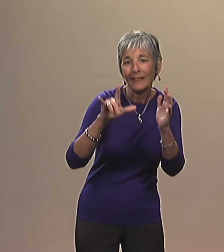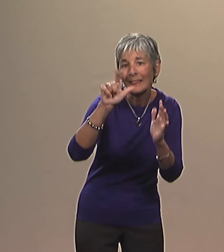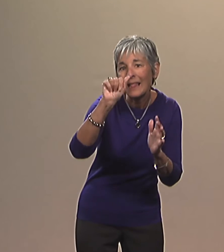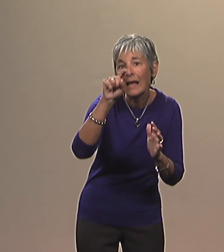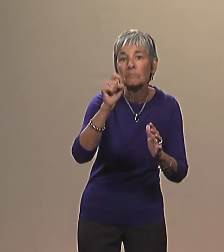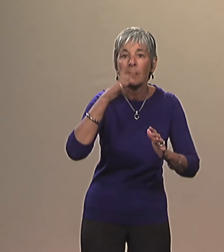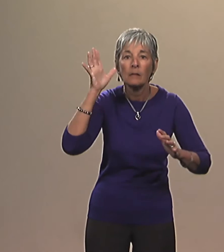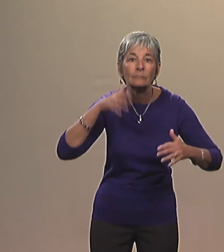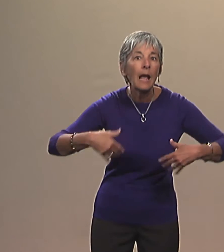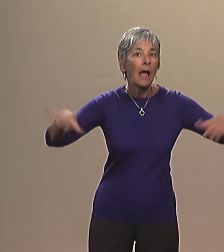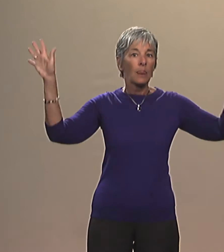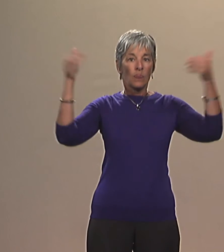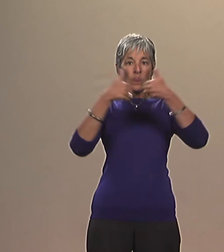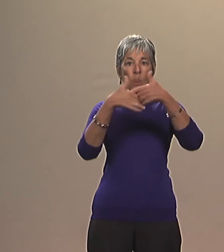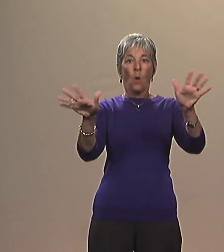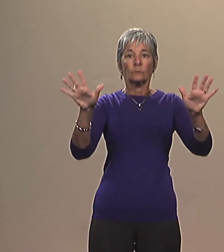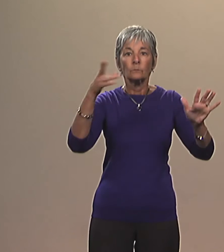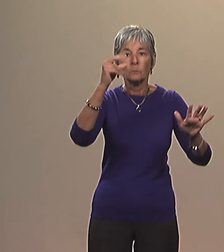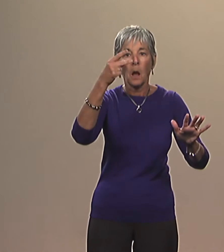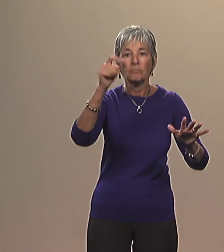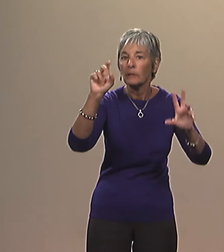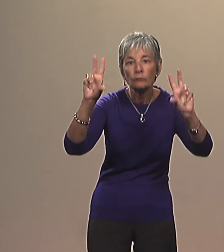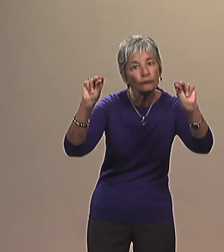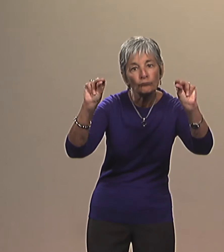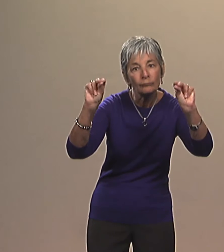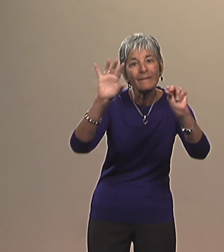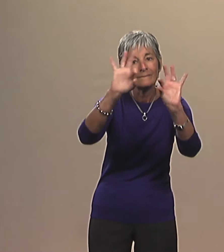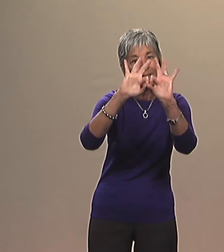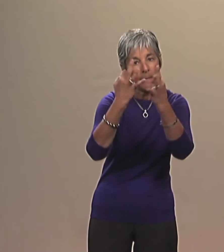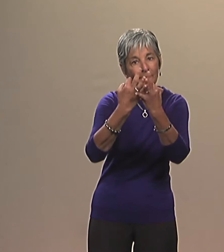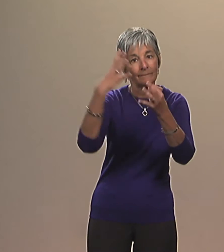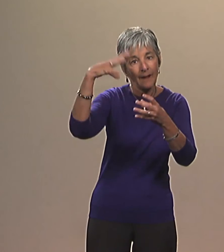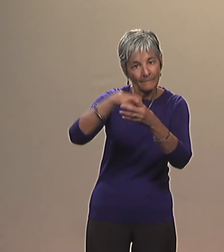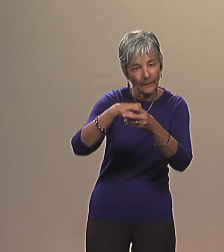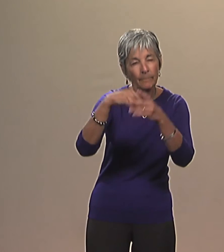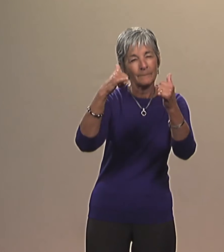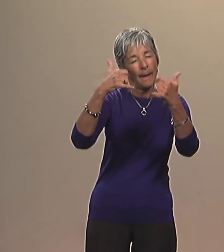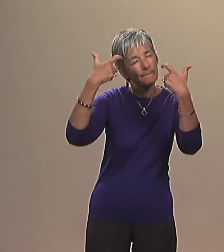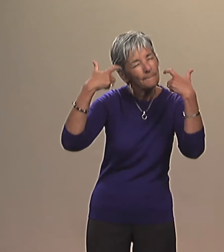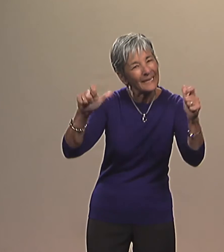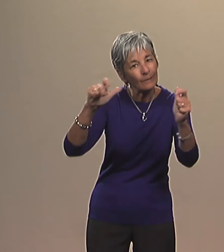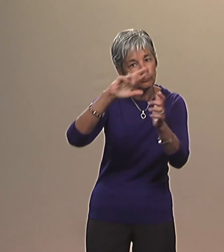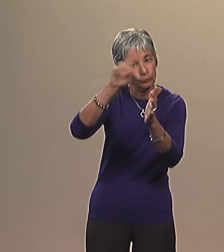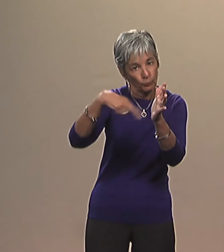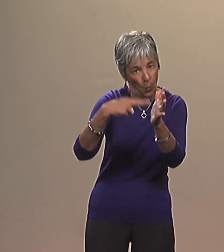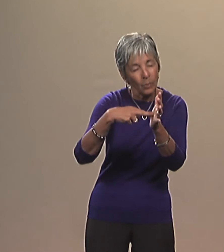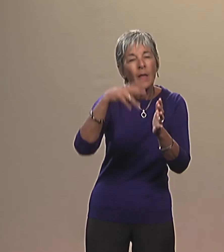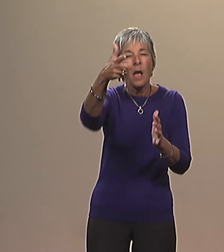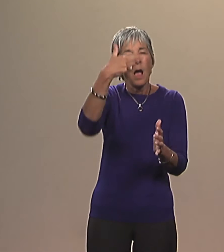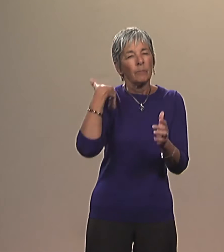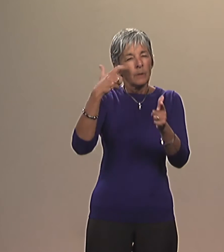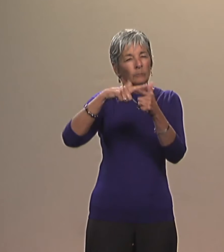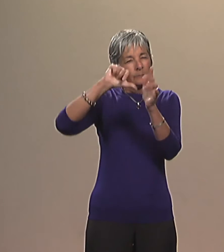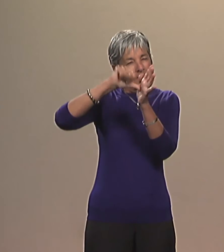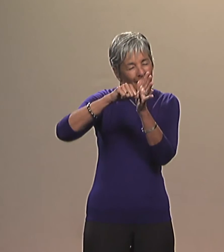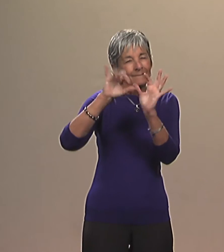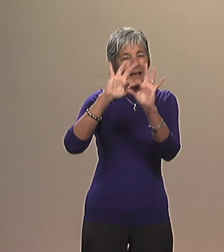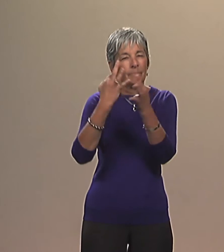late, it doesn't mean that you lose hope and give up. The situation is not hopeless because family involvement plays a big part in the process. I want to